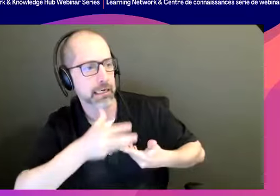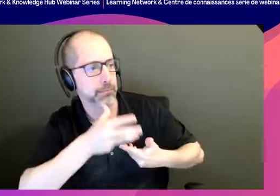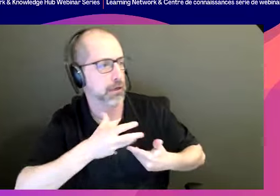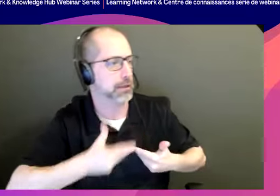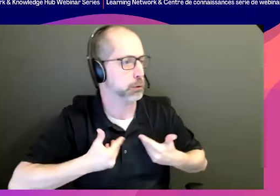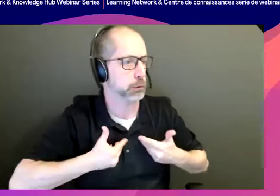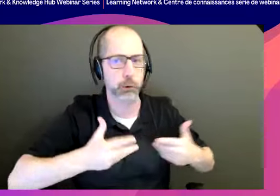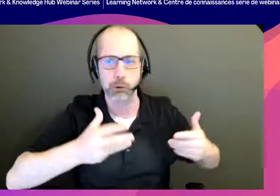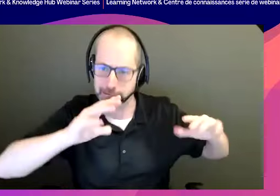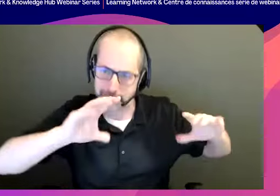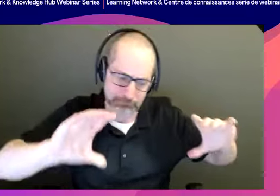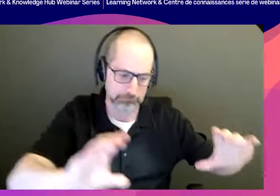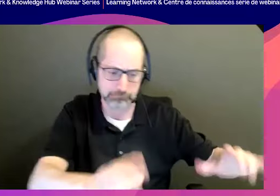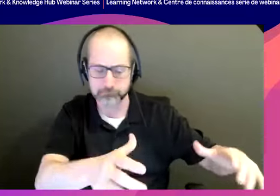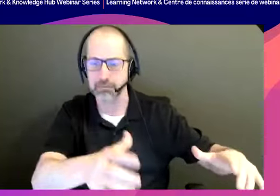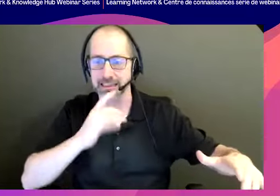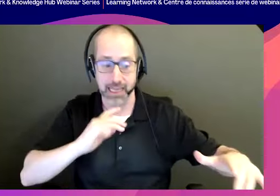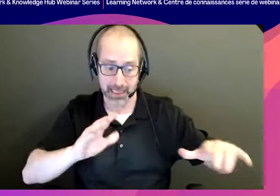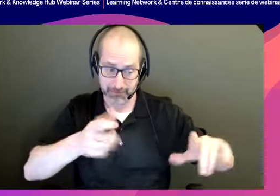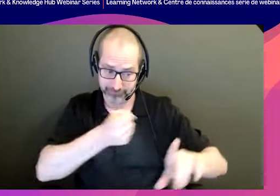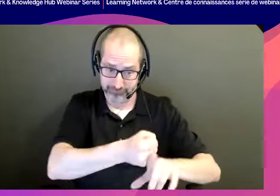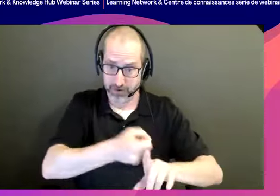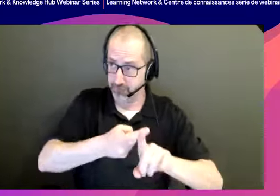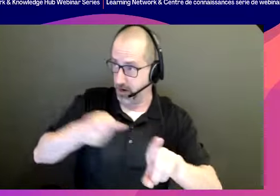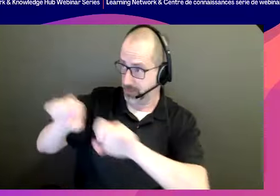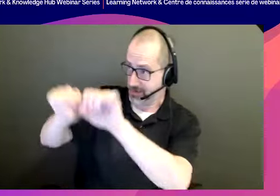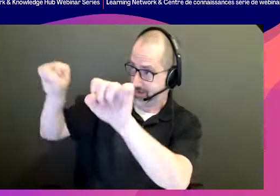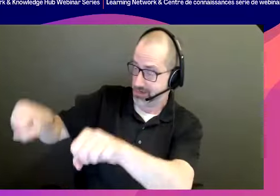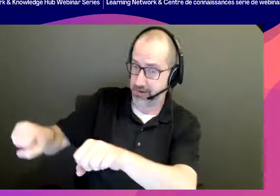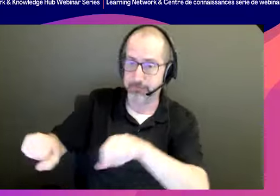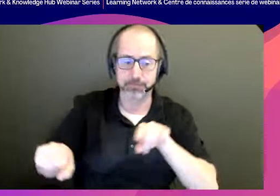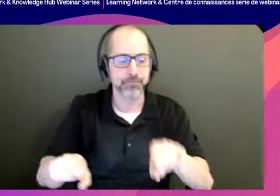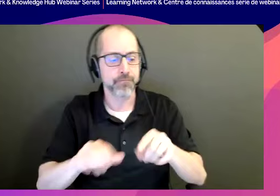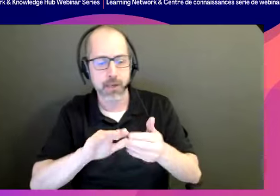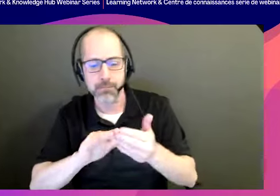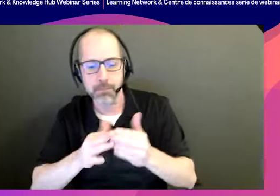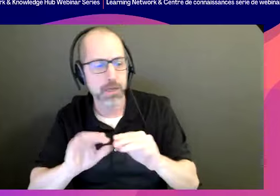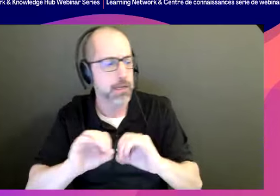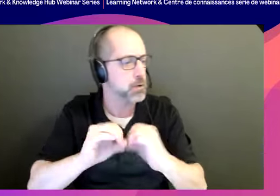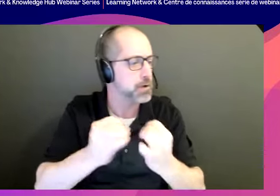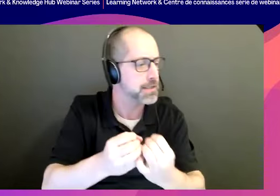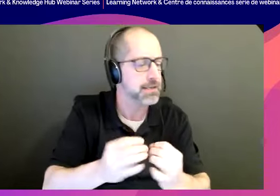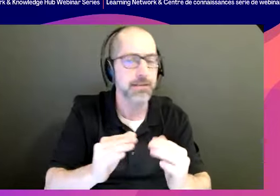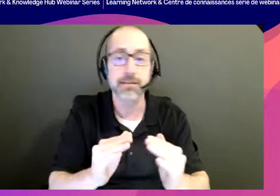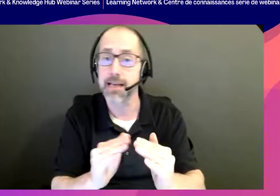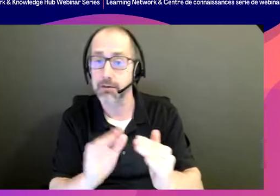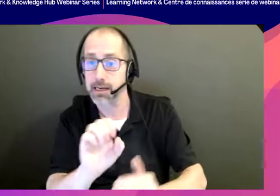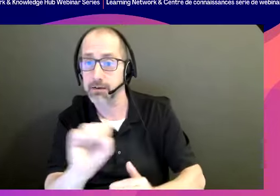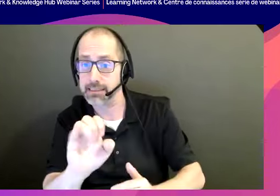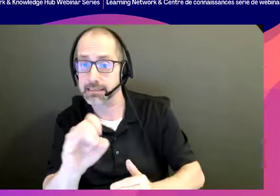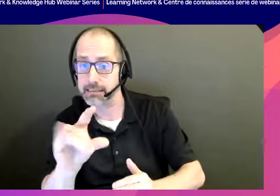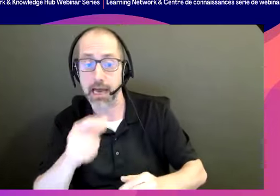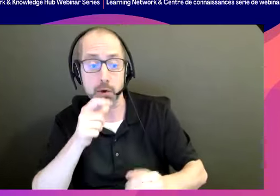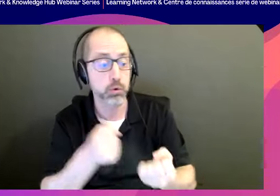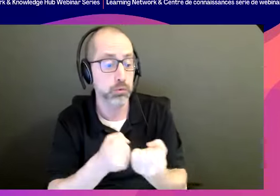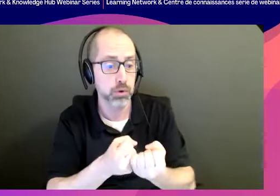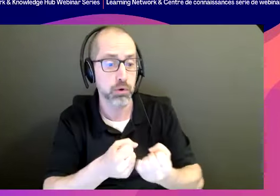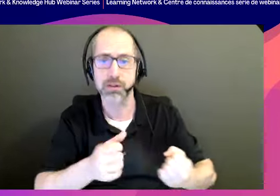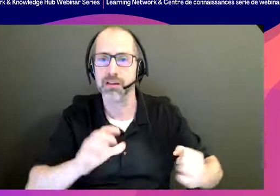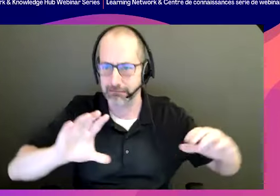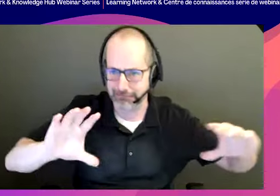been impacted by the child welfare system, as well as the community organizations in the downtown east side that support them. Together,